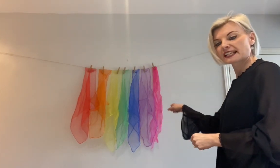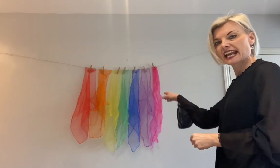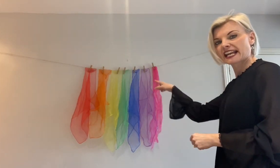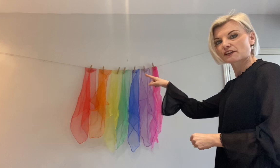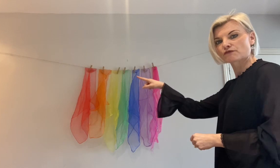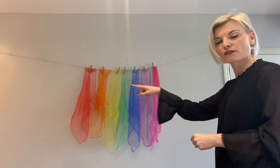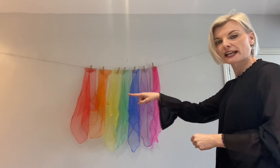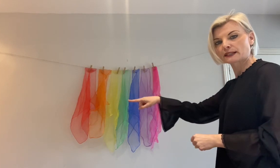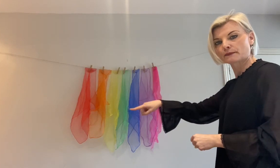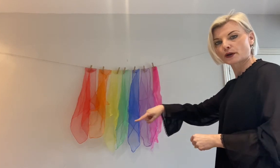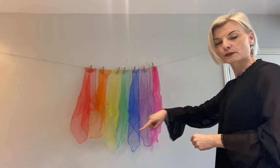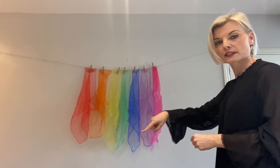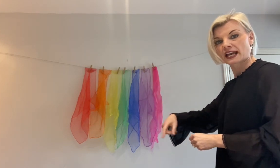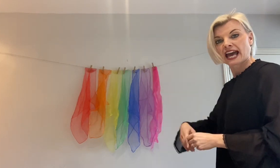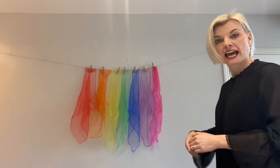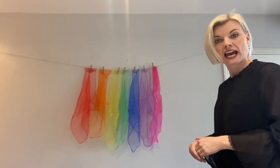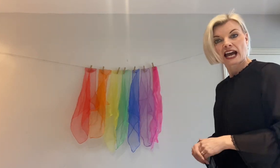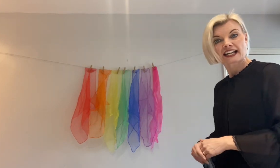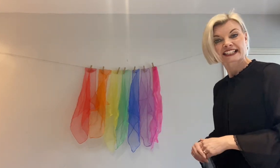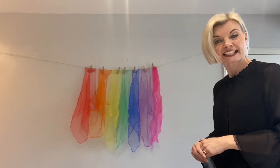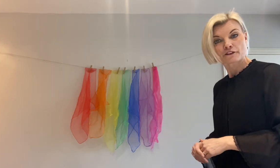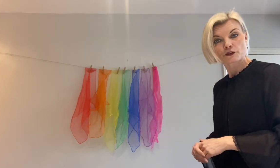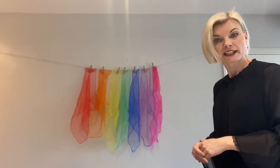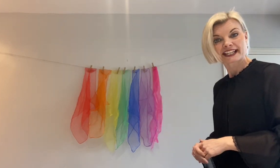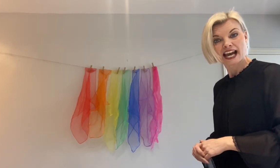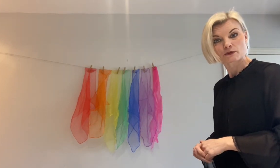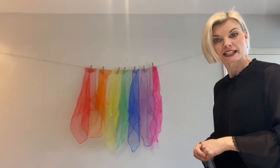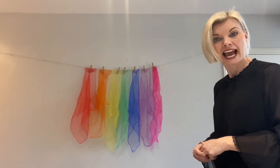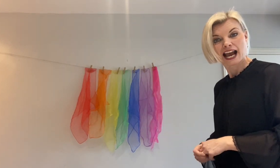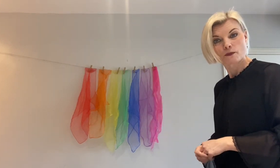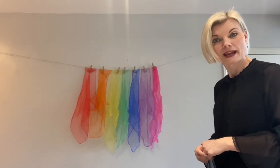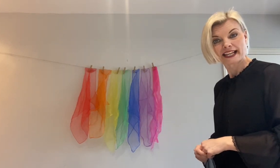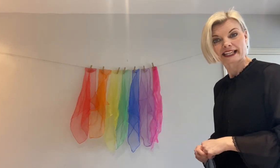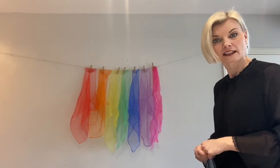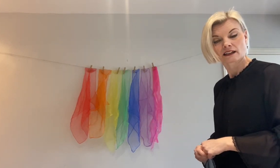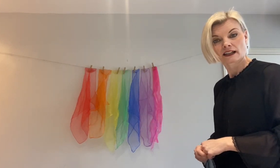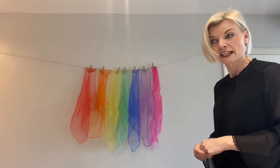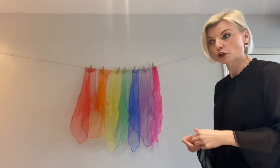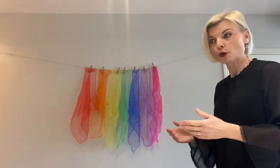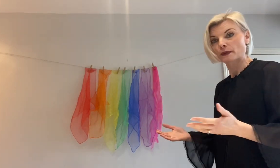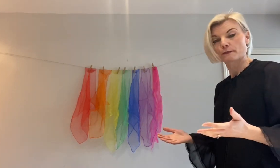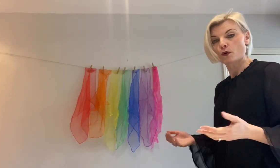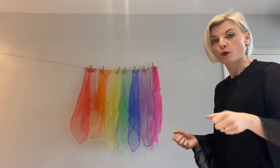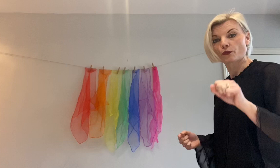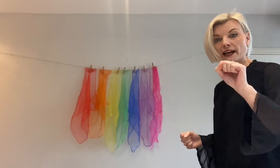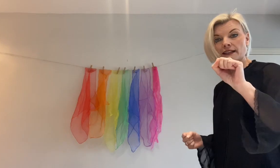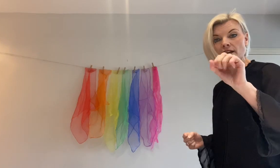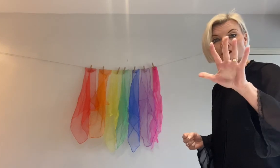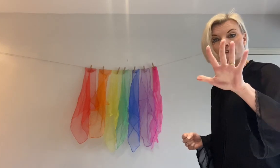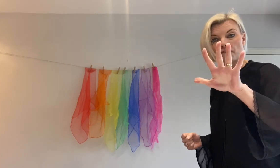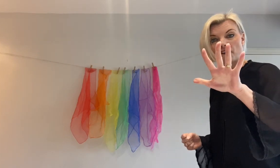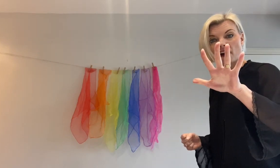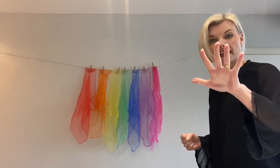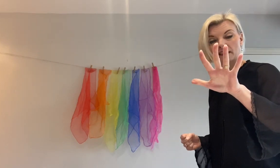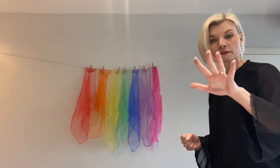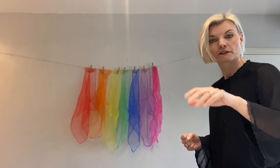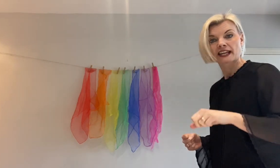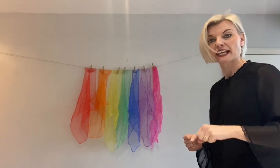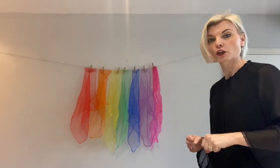any rainbows. And see if you can count how many. It could be more than 5. It could